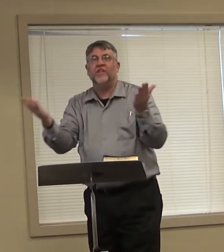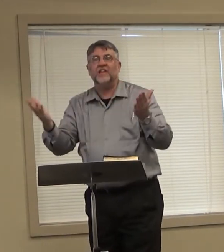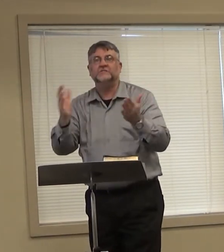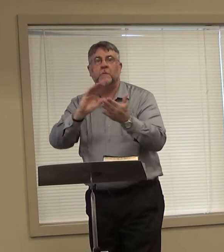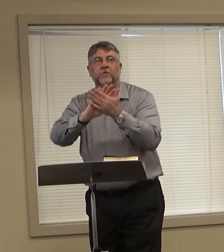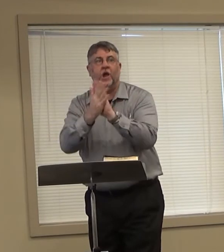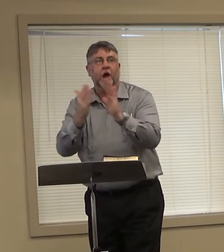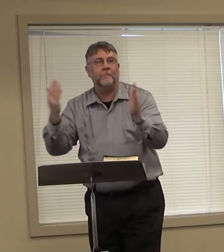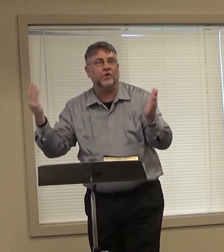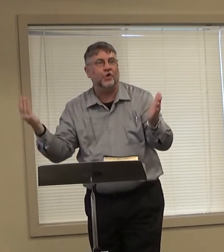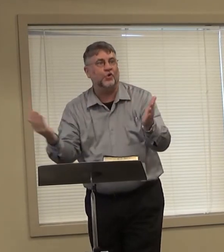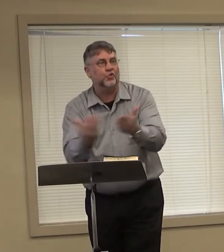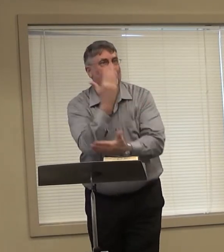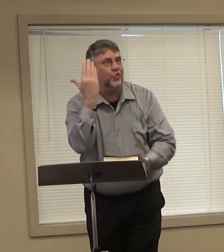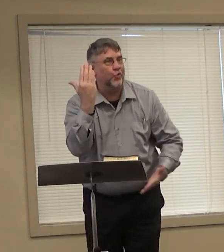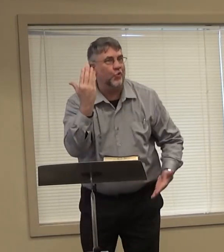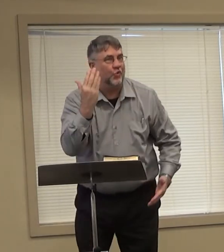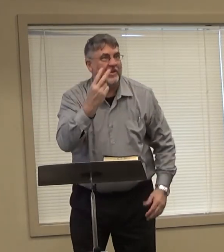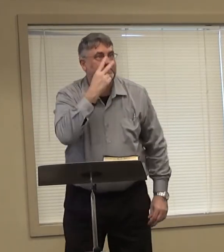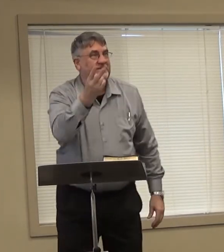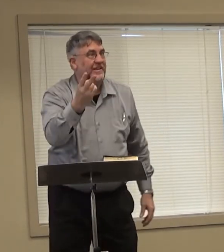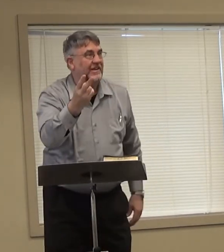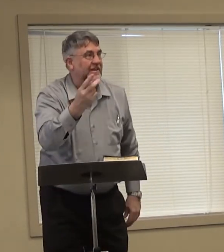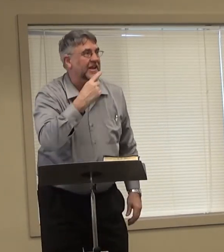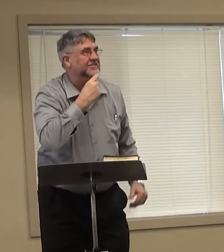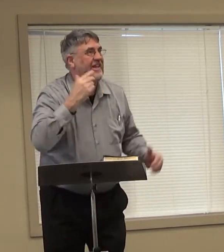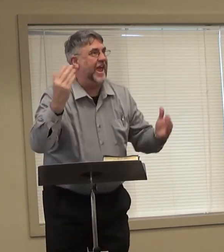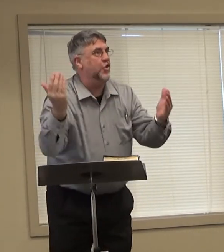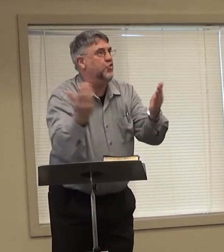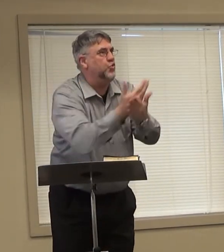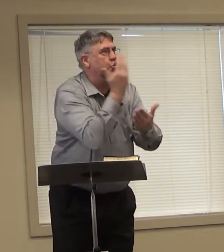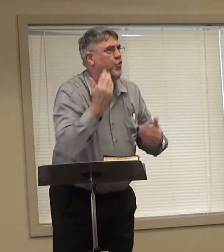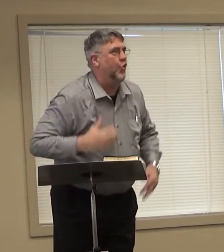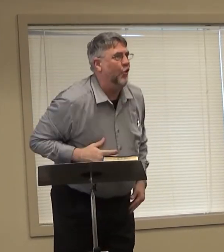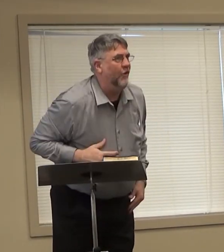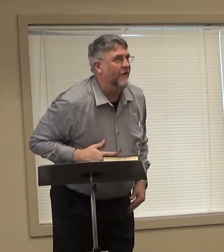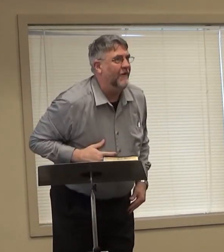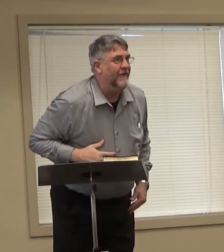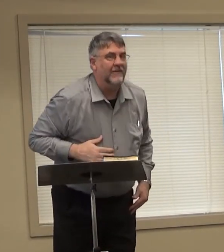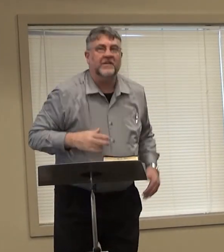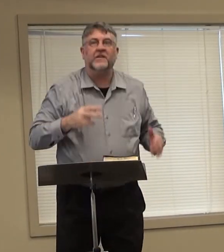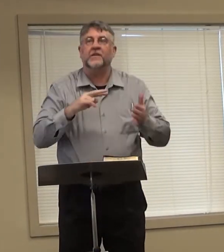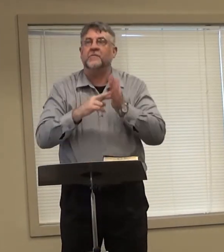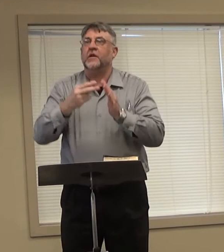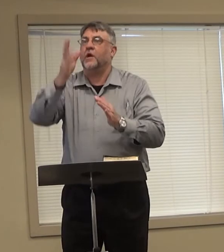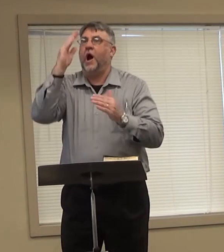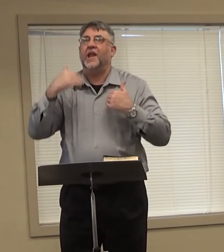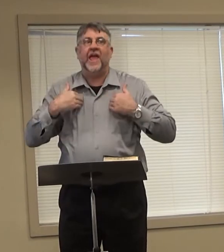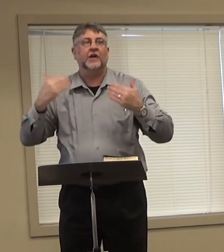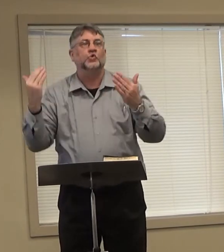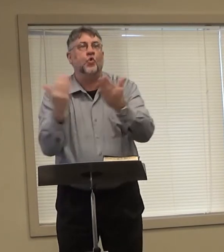behold, all things have become new. Do you see that word there? Do you things become new.